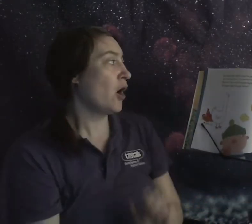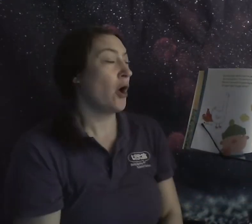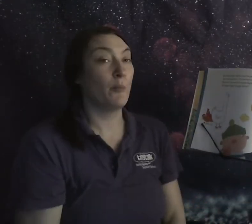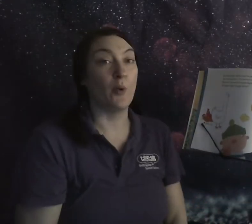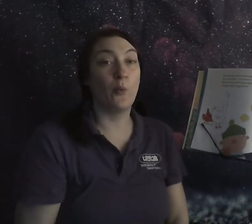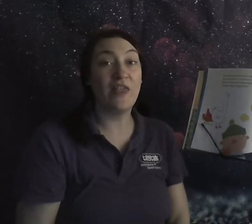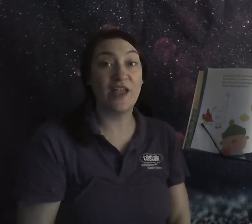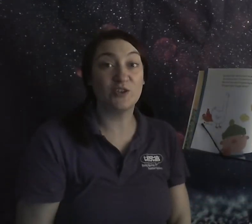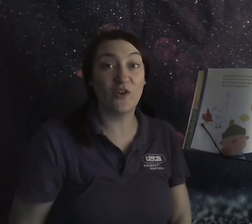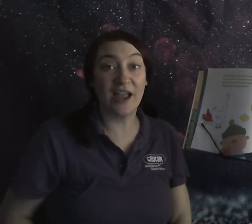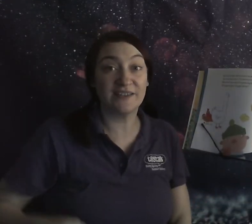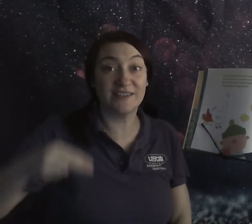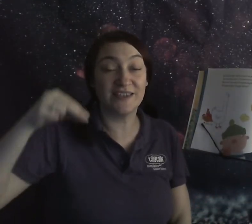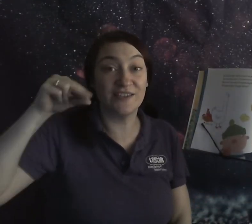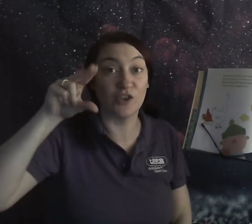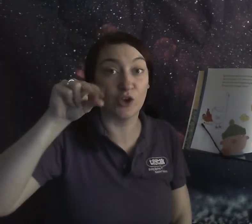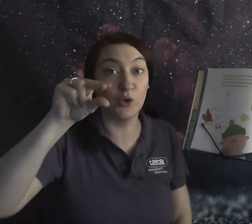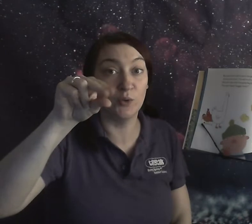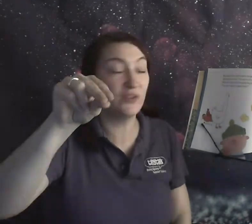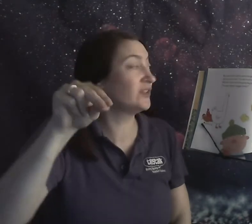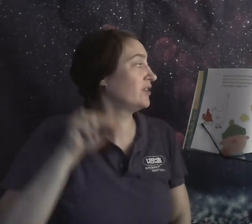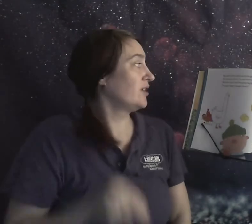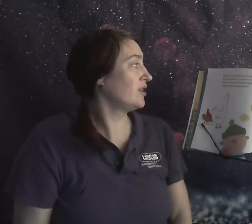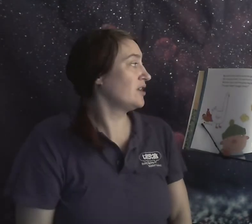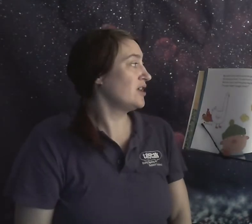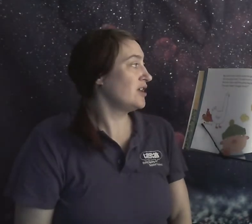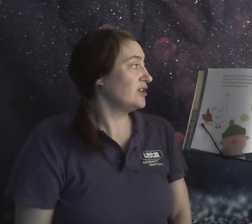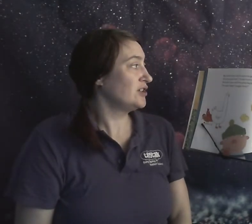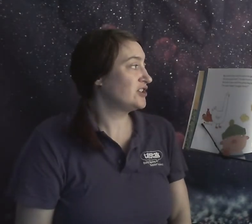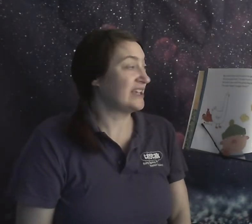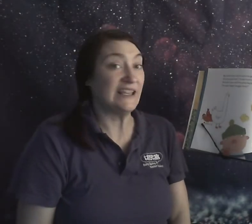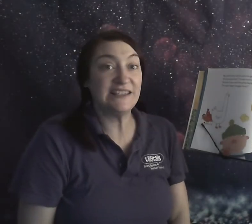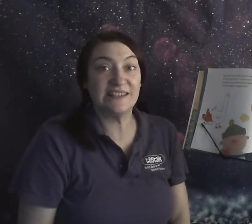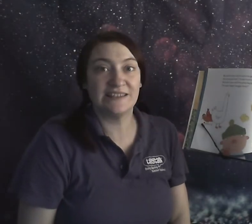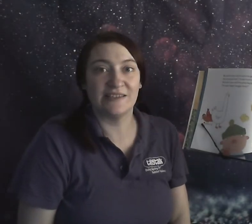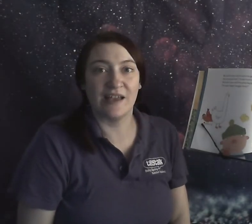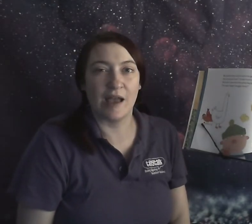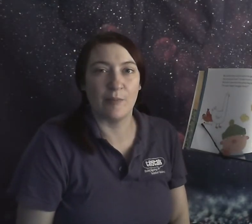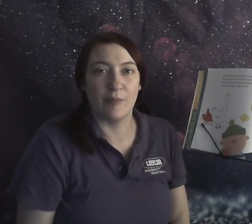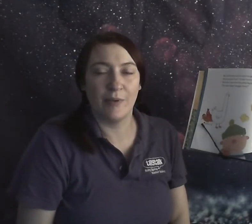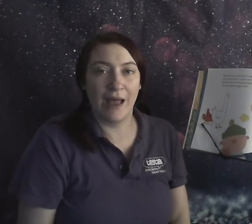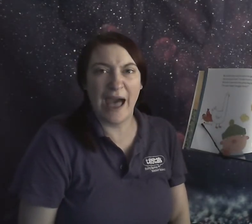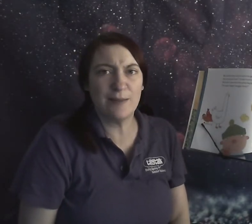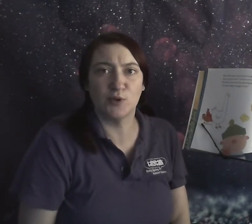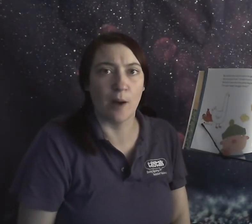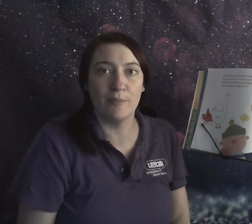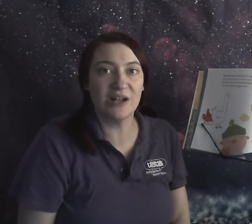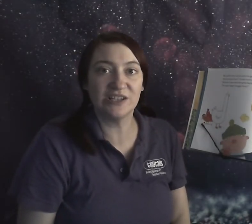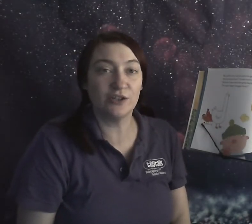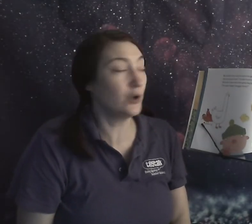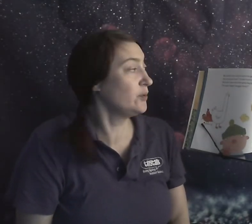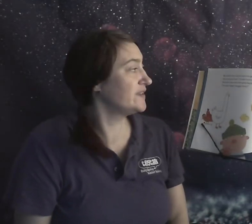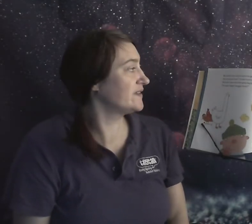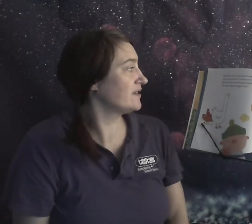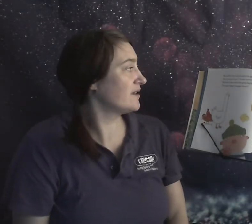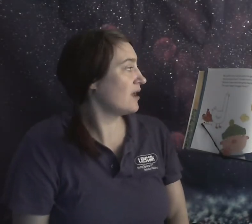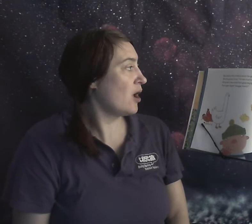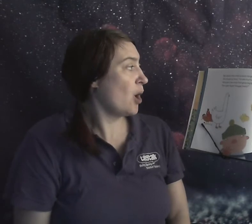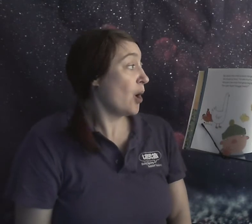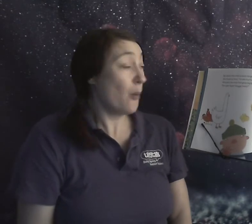But when they tried to seize the goose, she hissed at them, I'm not much use. Why